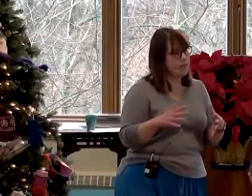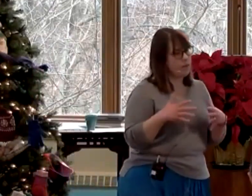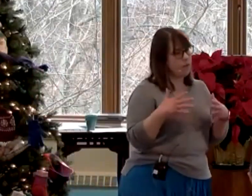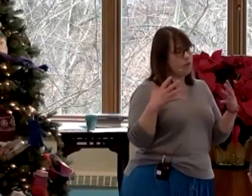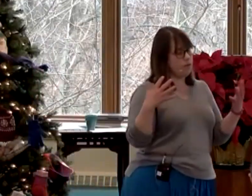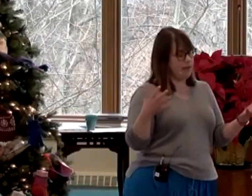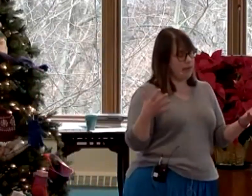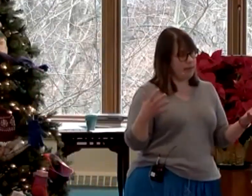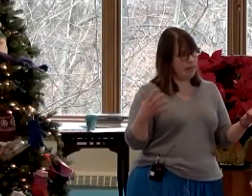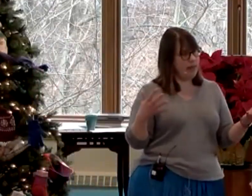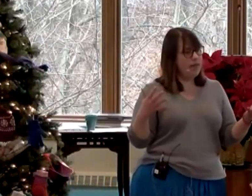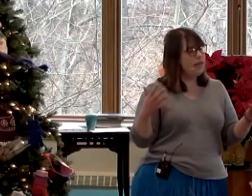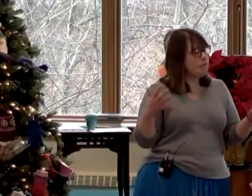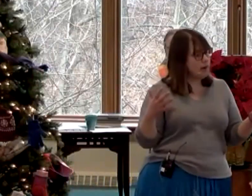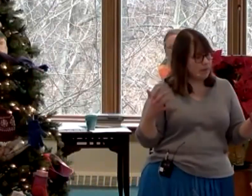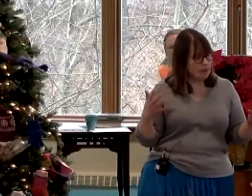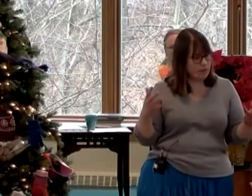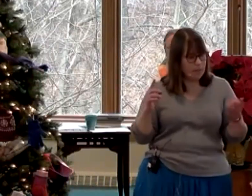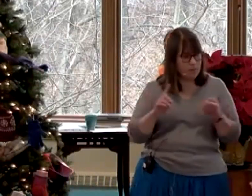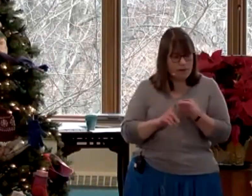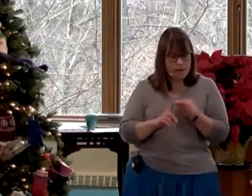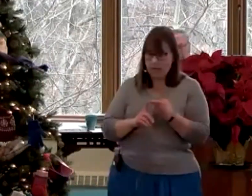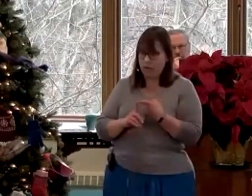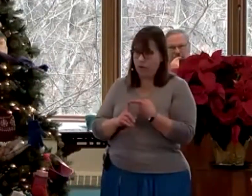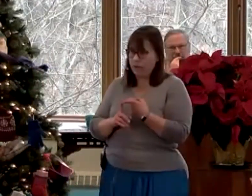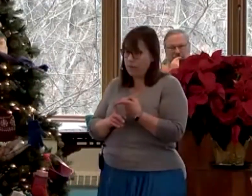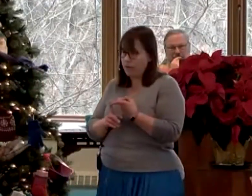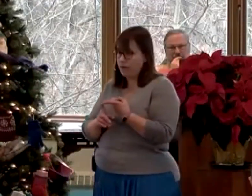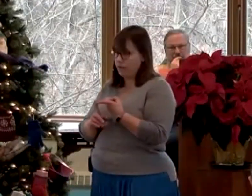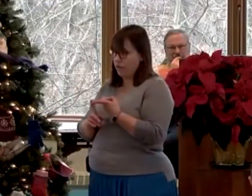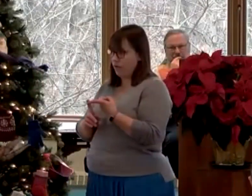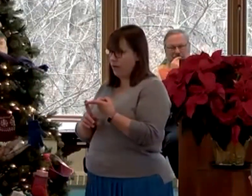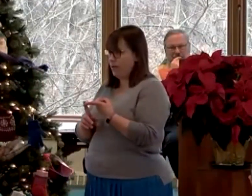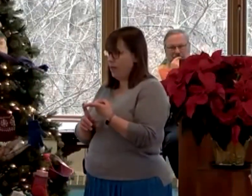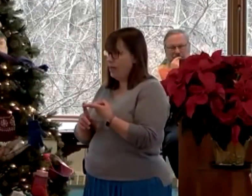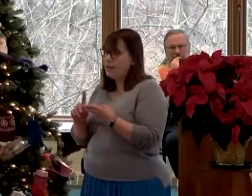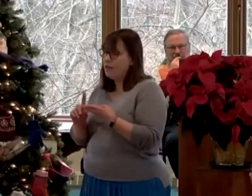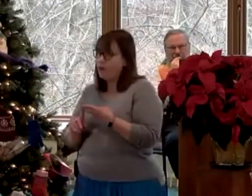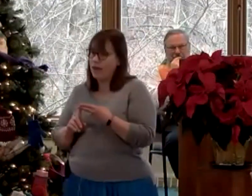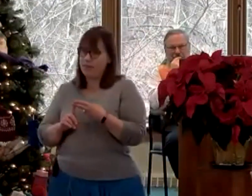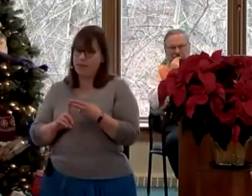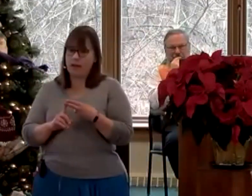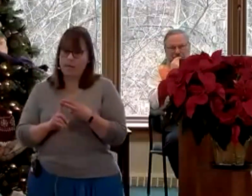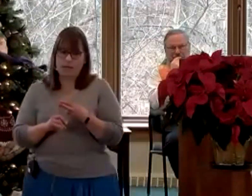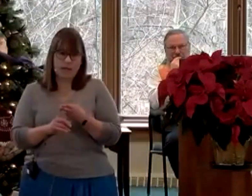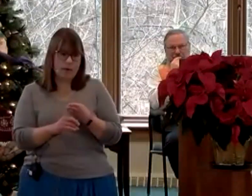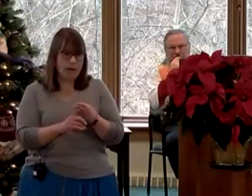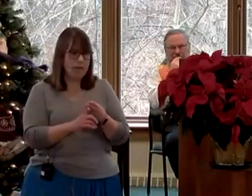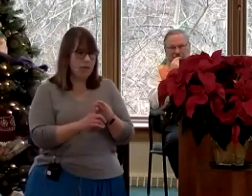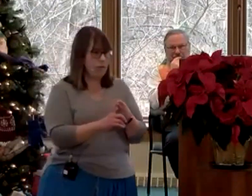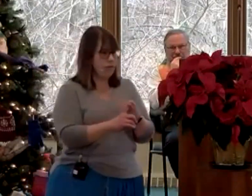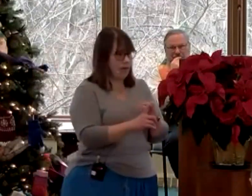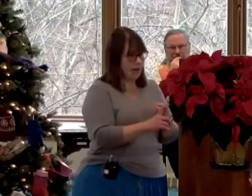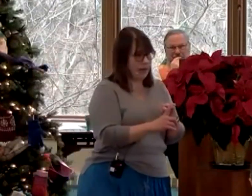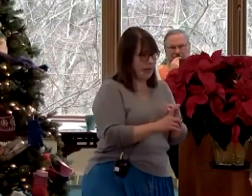to give up their Jewish faith. They didn't want to have to stop reading their holy book, the Torah. They didn't want to have to stop celebrating